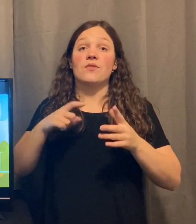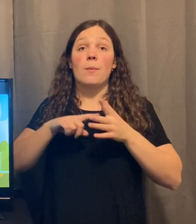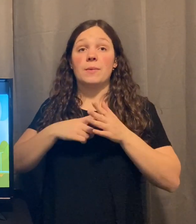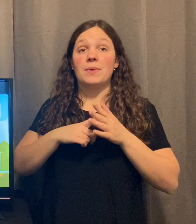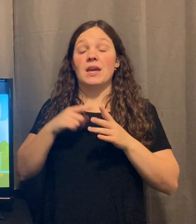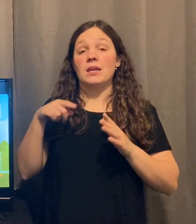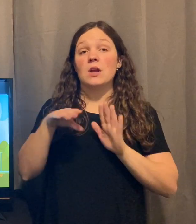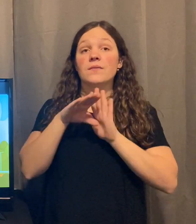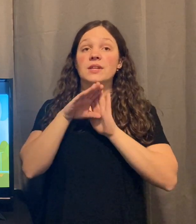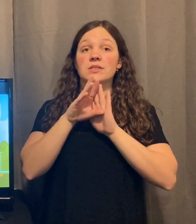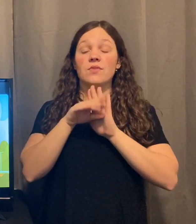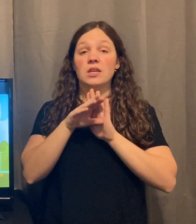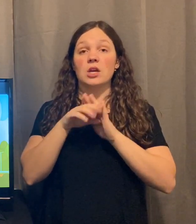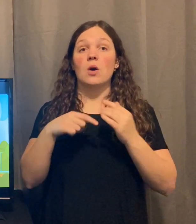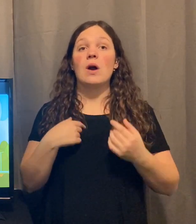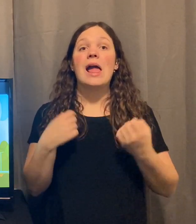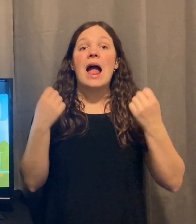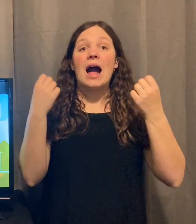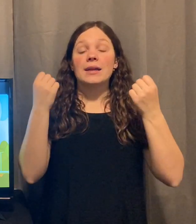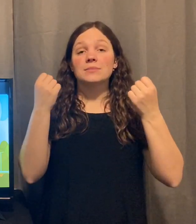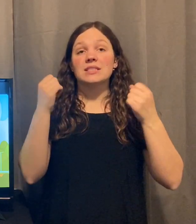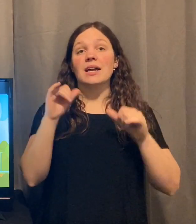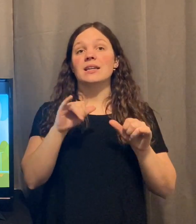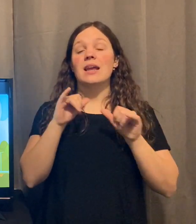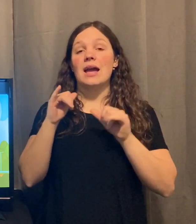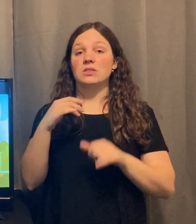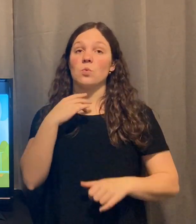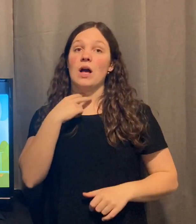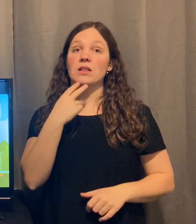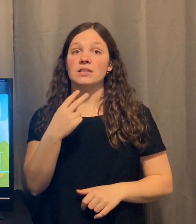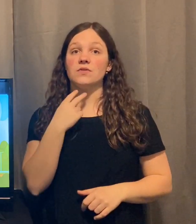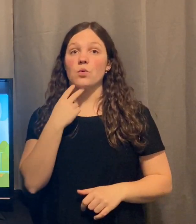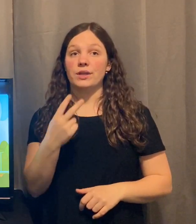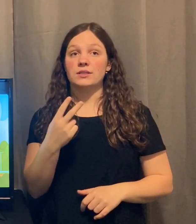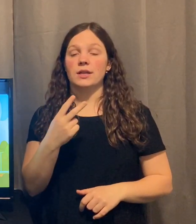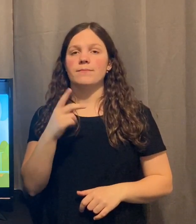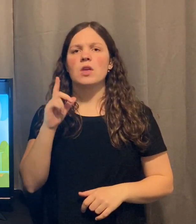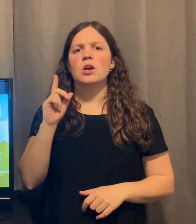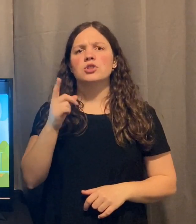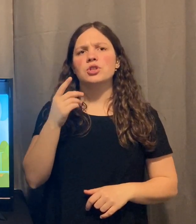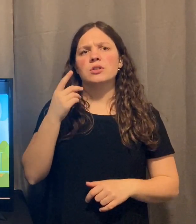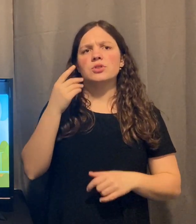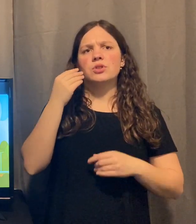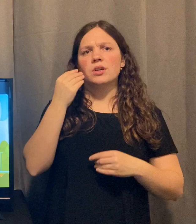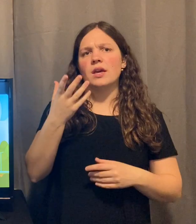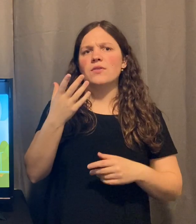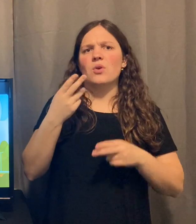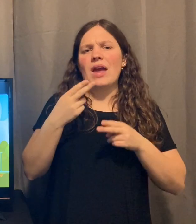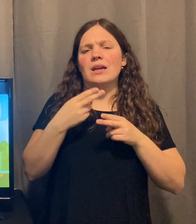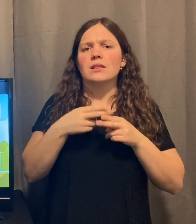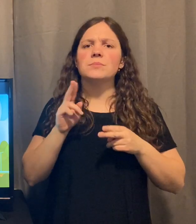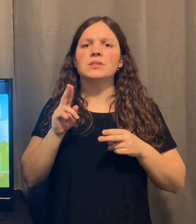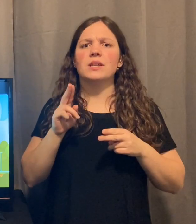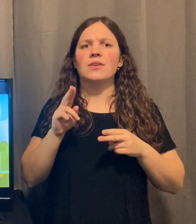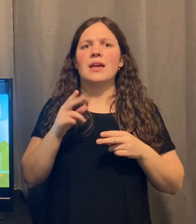from the beginning of this video, I am signing as well as voicing. just to give you a glimpse of it